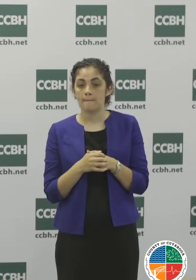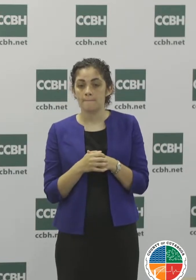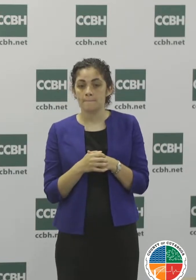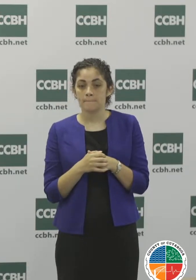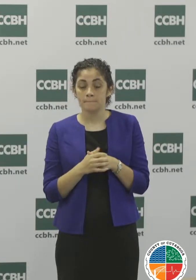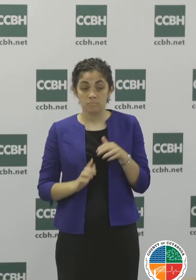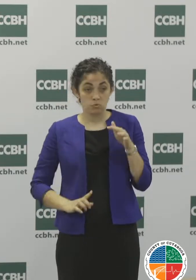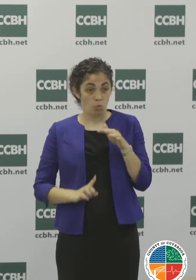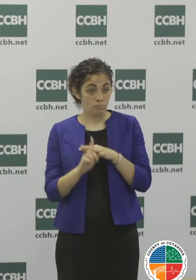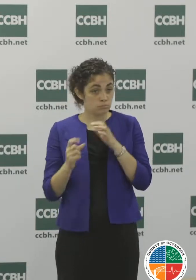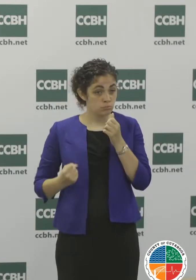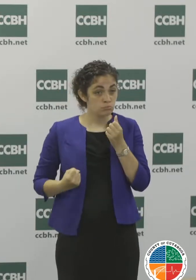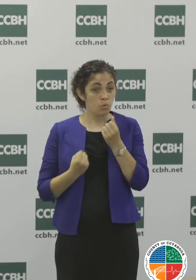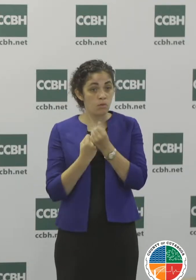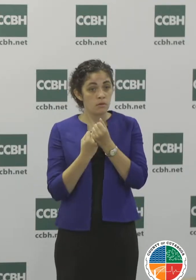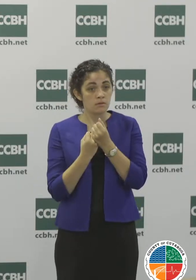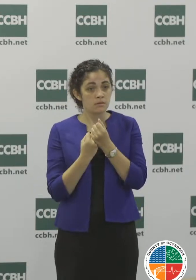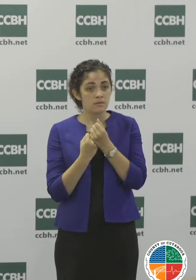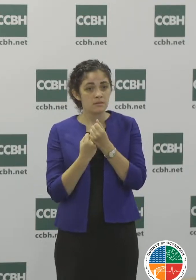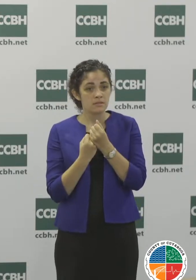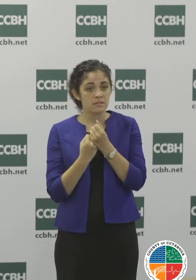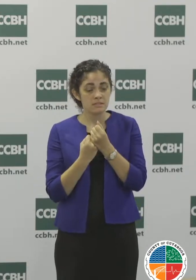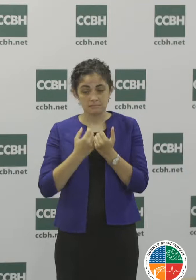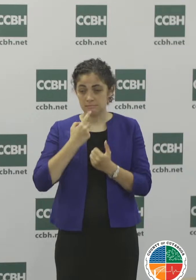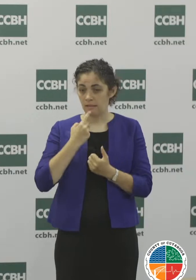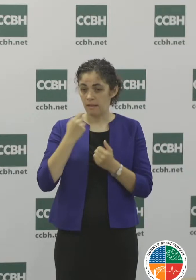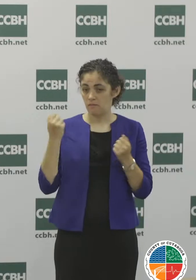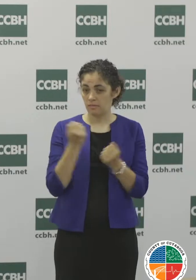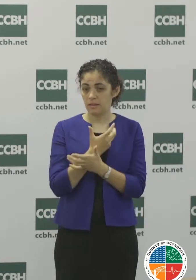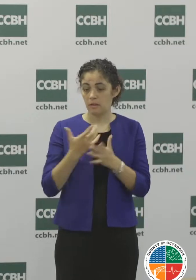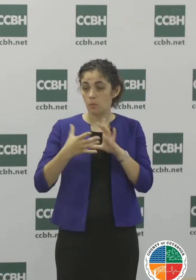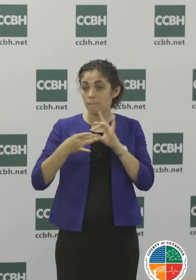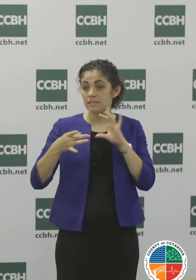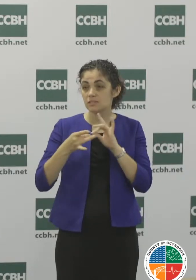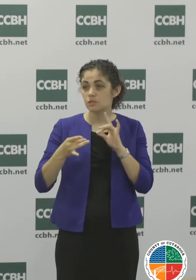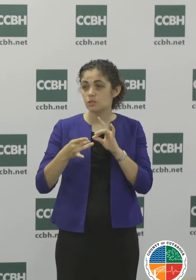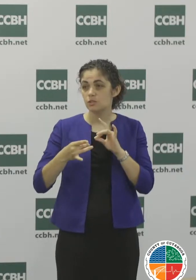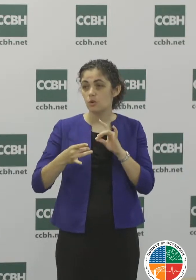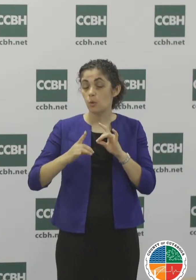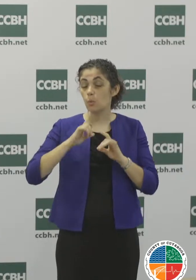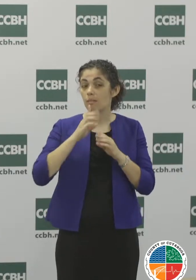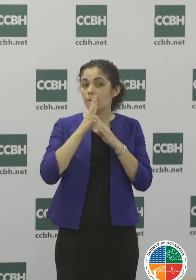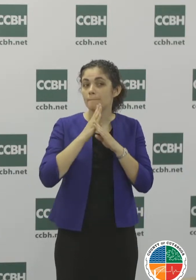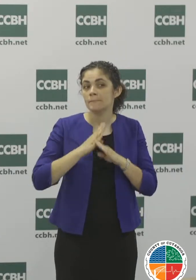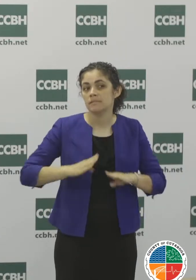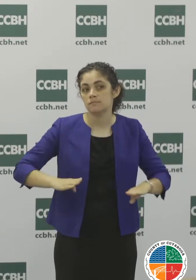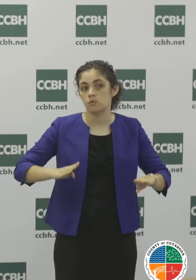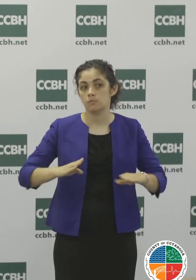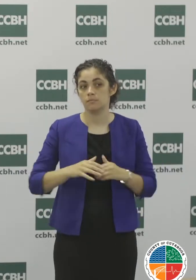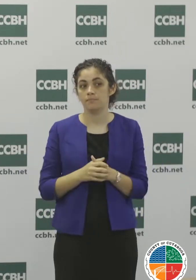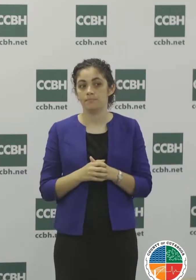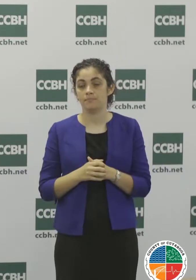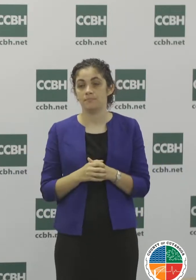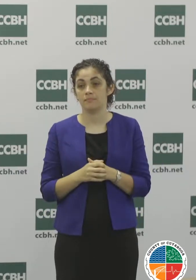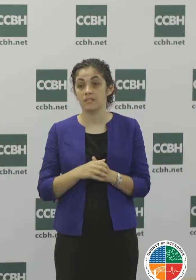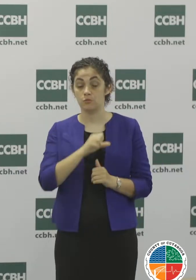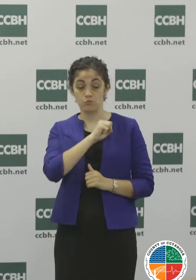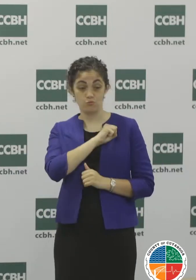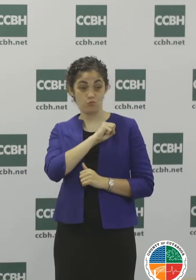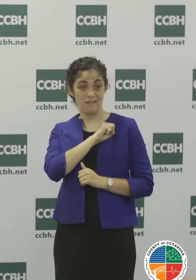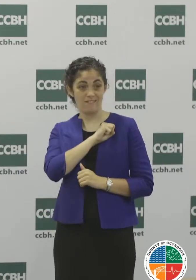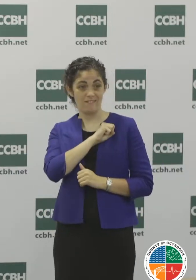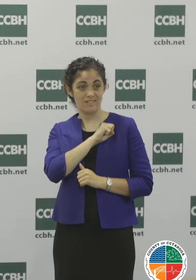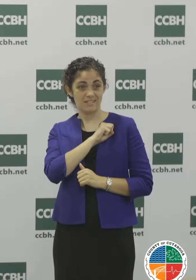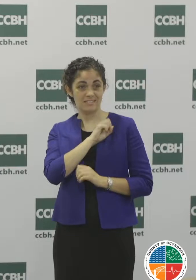come out and extend their messages and do it in a peaceful manner. Sheriff's